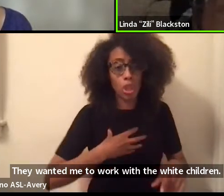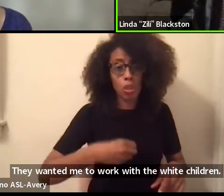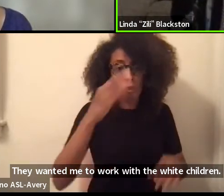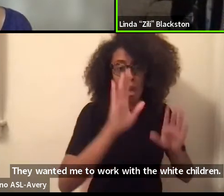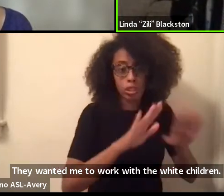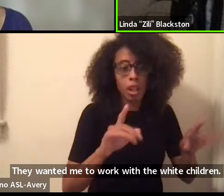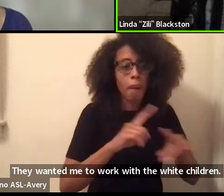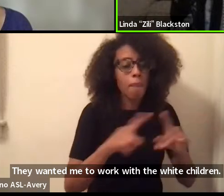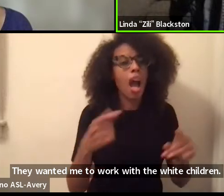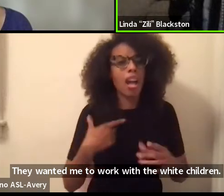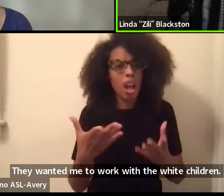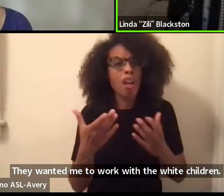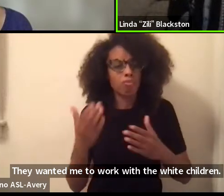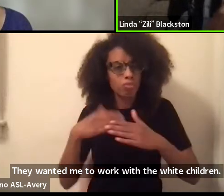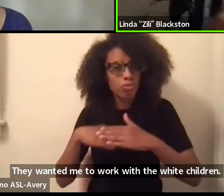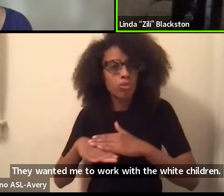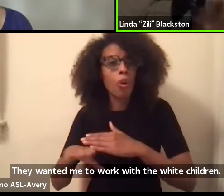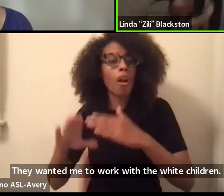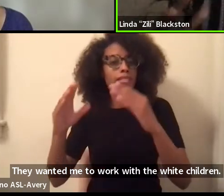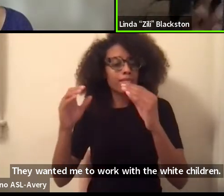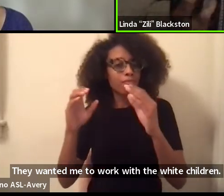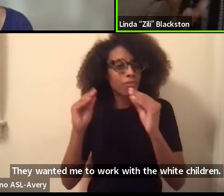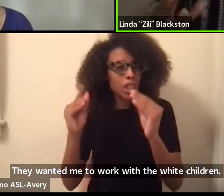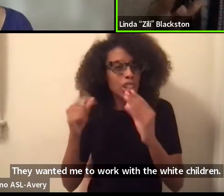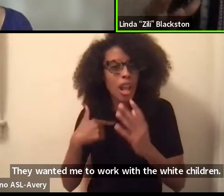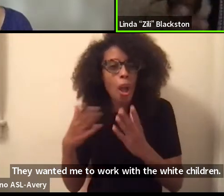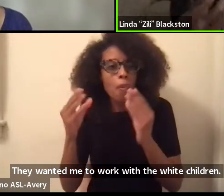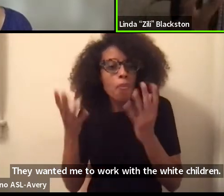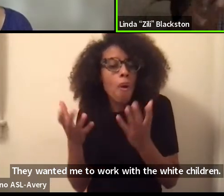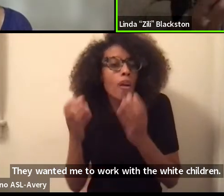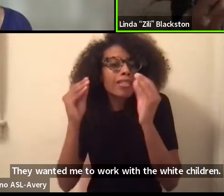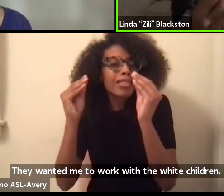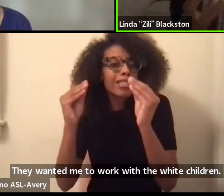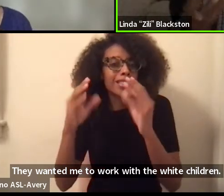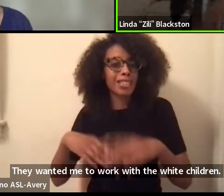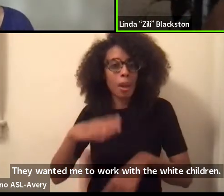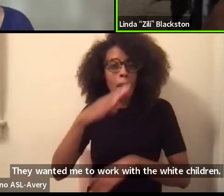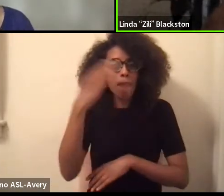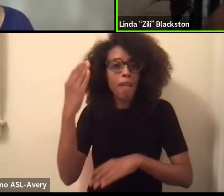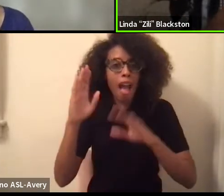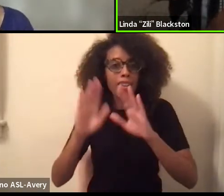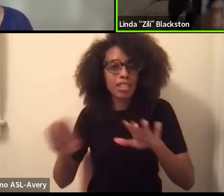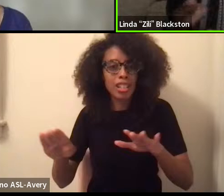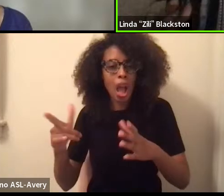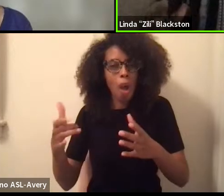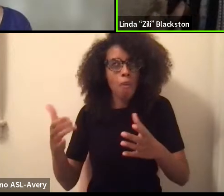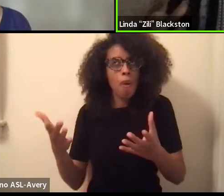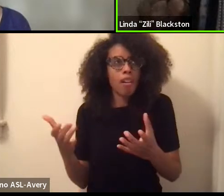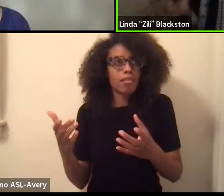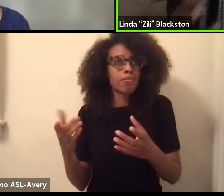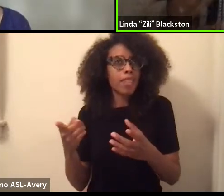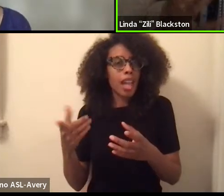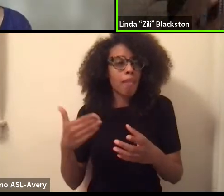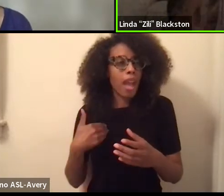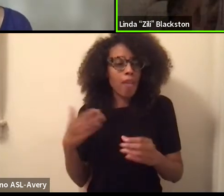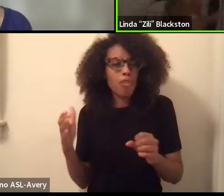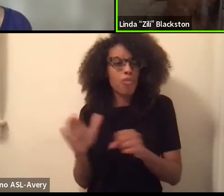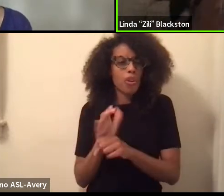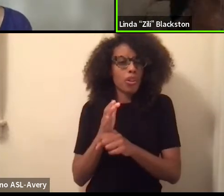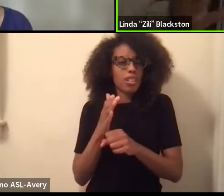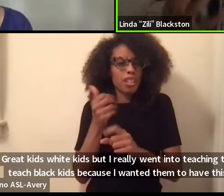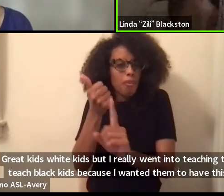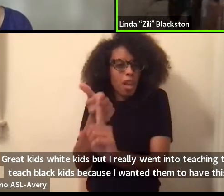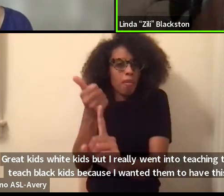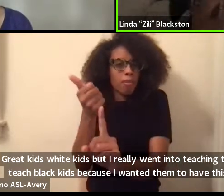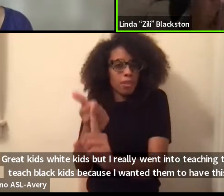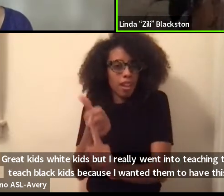to teach Black kids, because I wanted them to have this fullness of self. And I felt that they needed to,